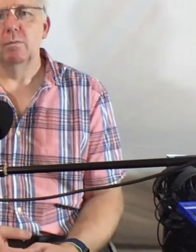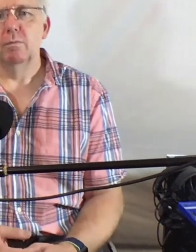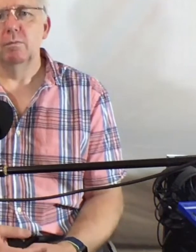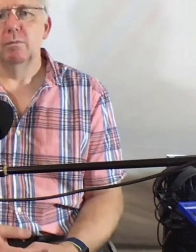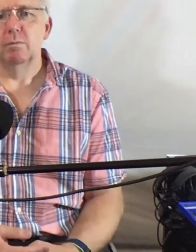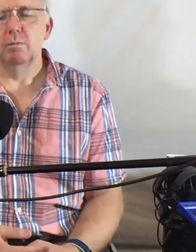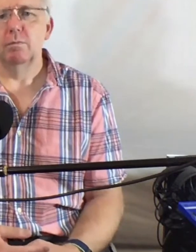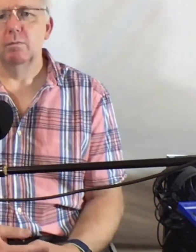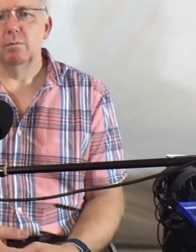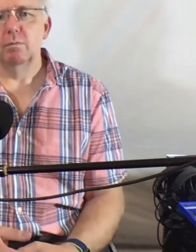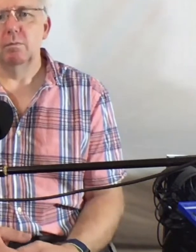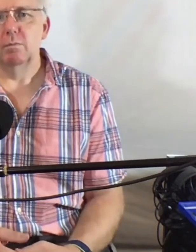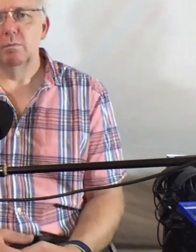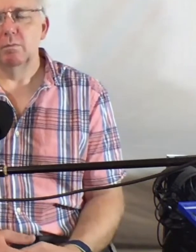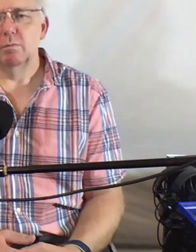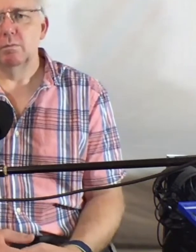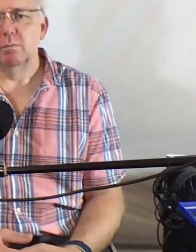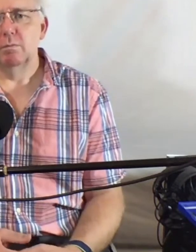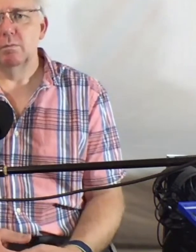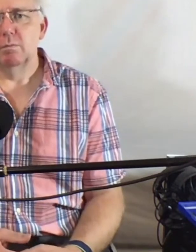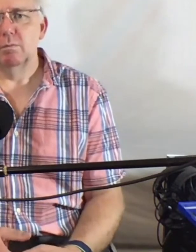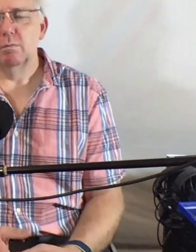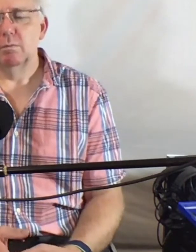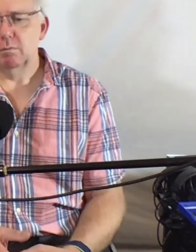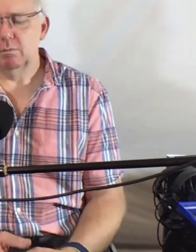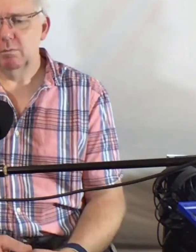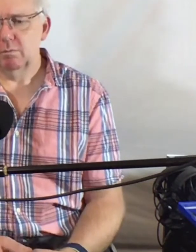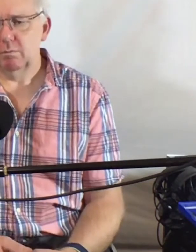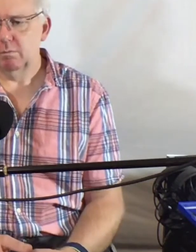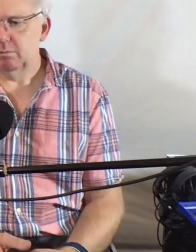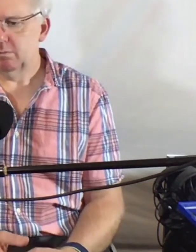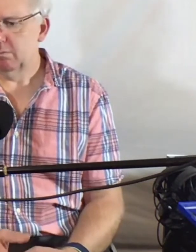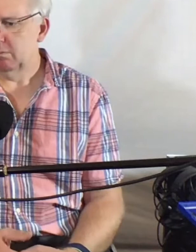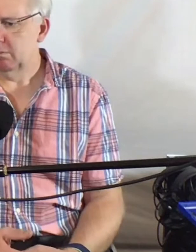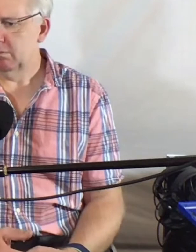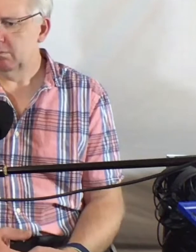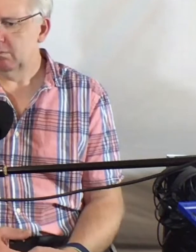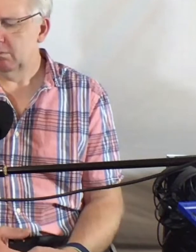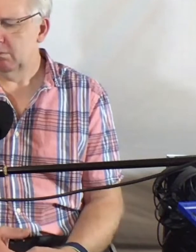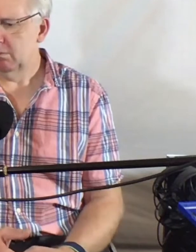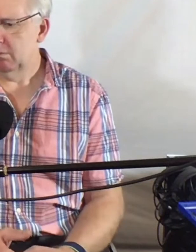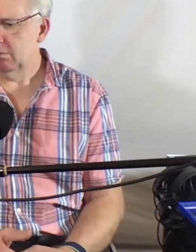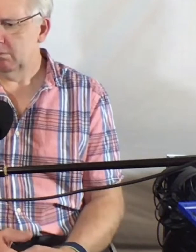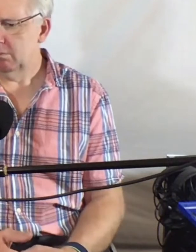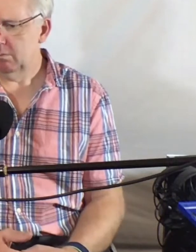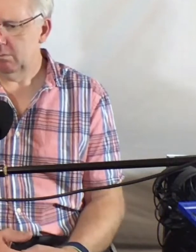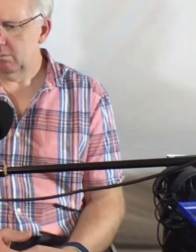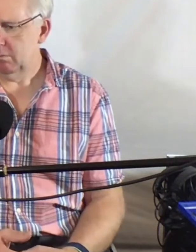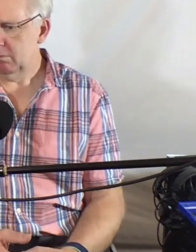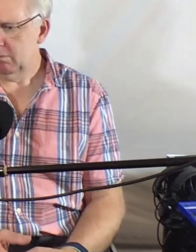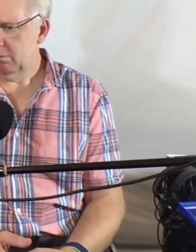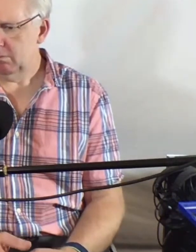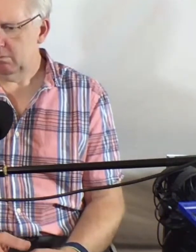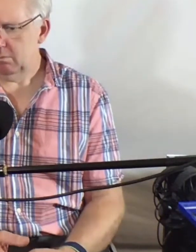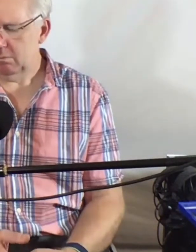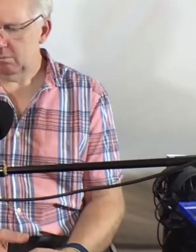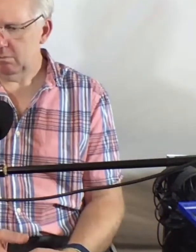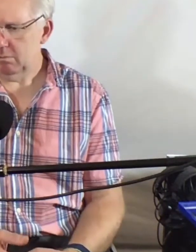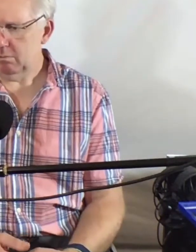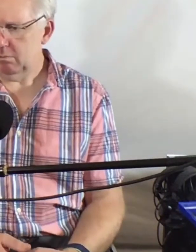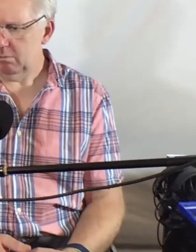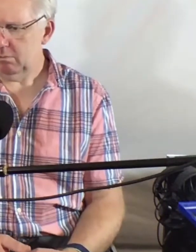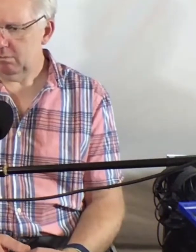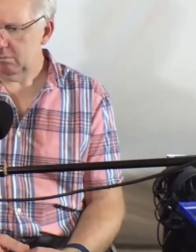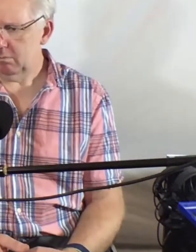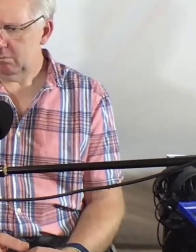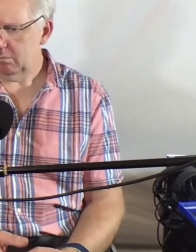direct you, you know, if it needs to. That, you know, you don't need to kind of go in and say day to day, I was at